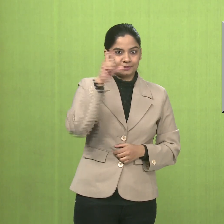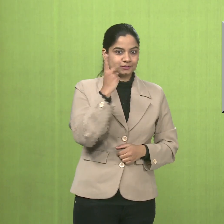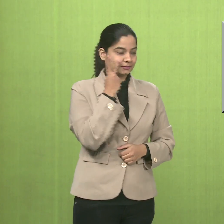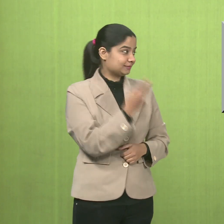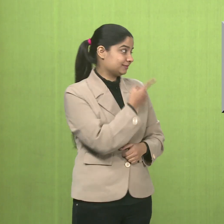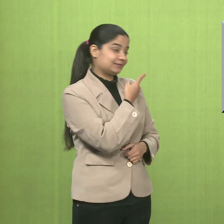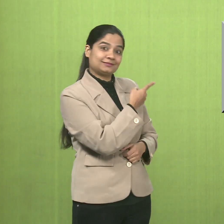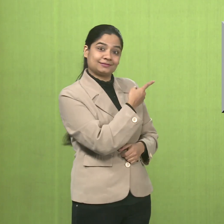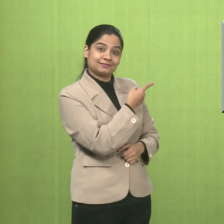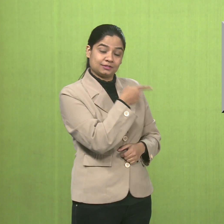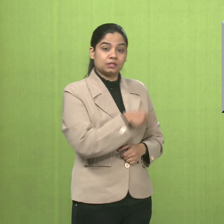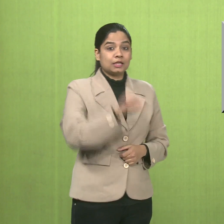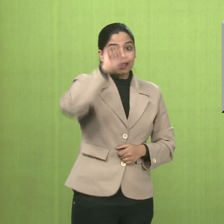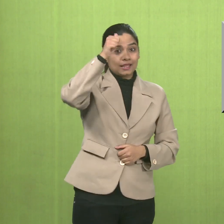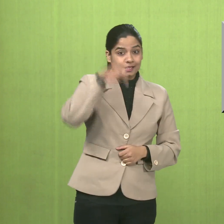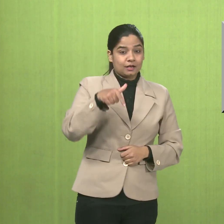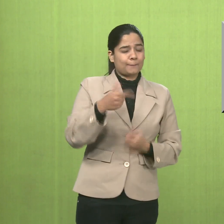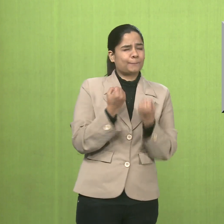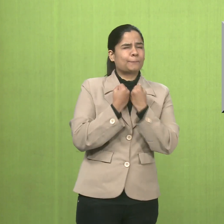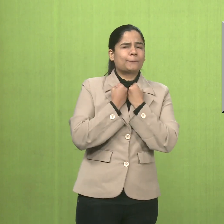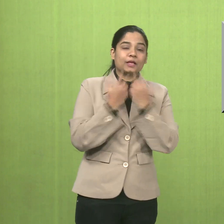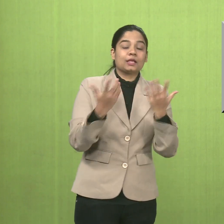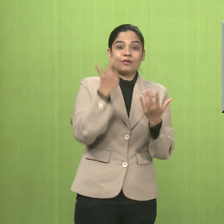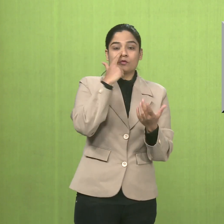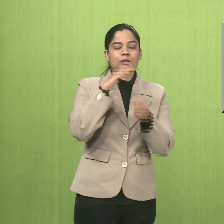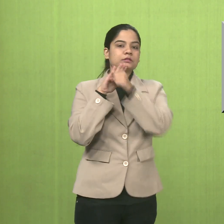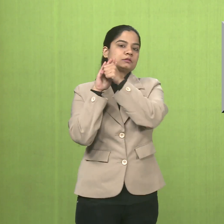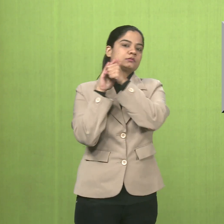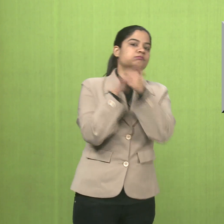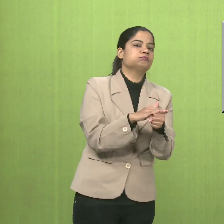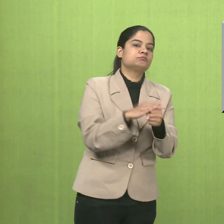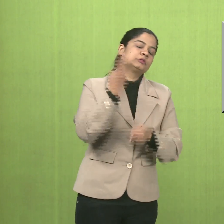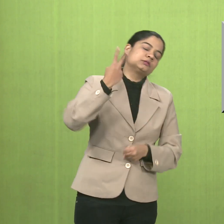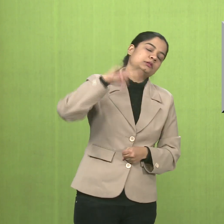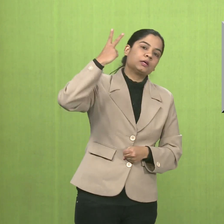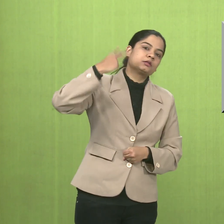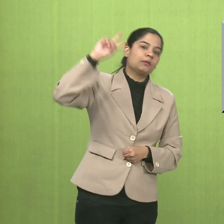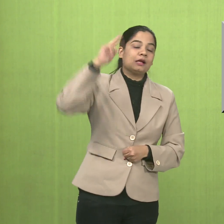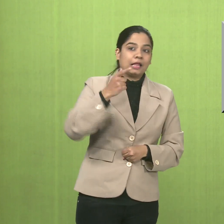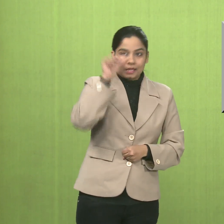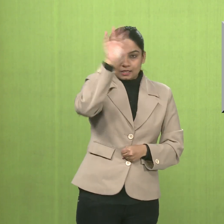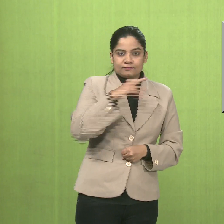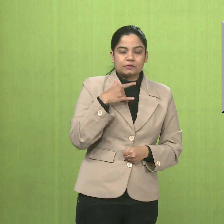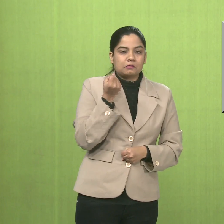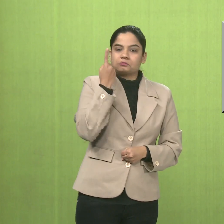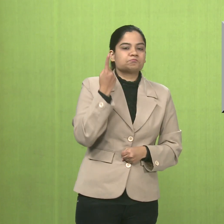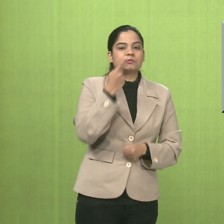Let's begin from discrimination against girl child. As you can see in the PPT,